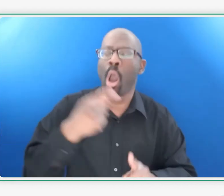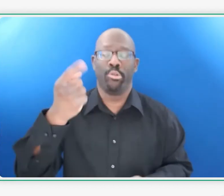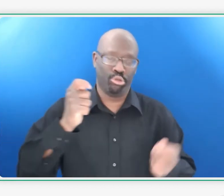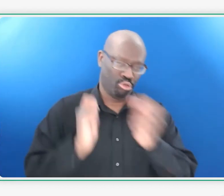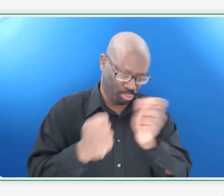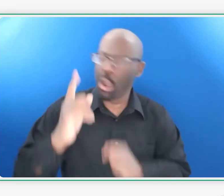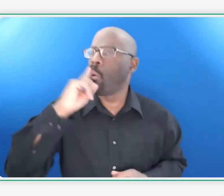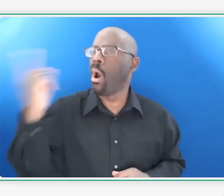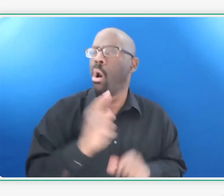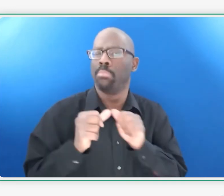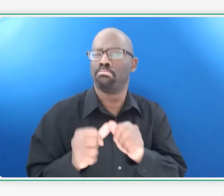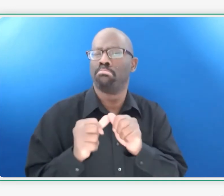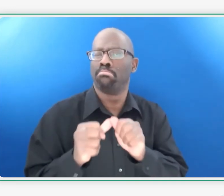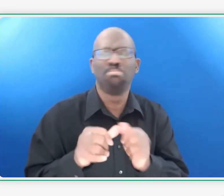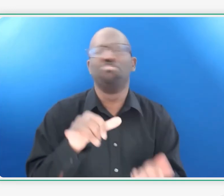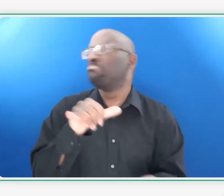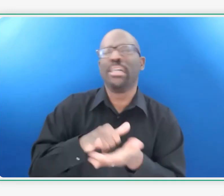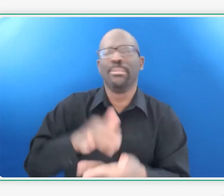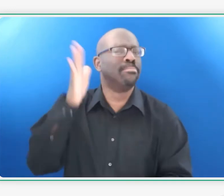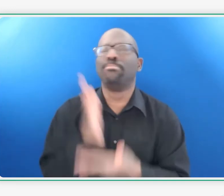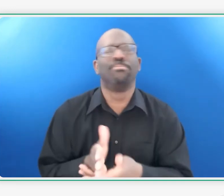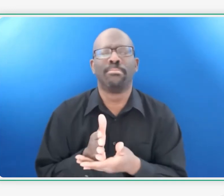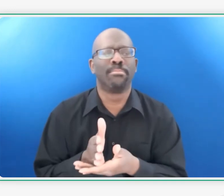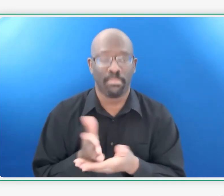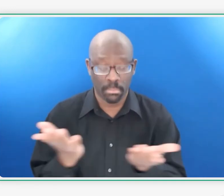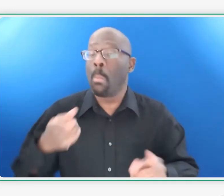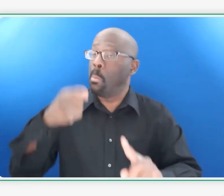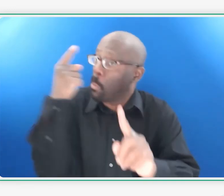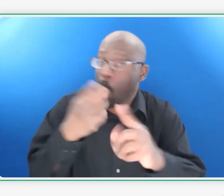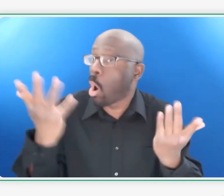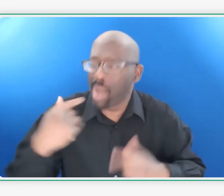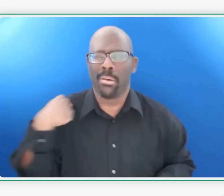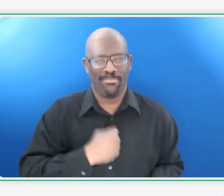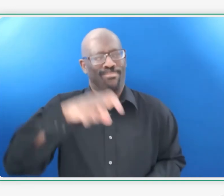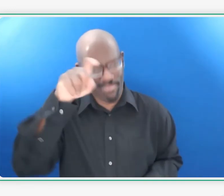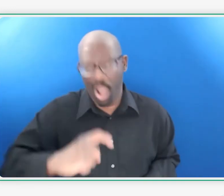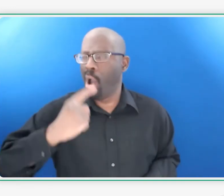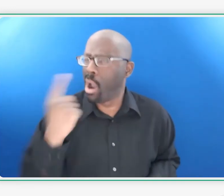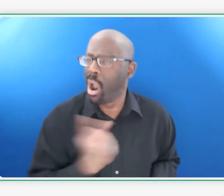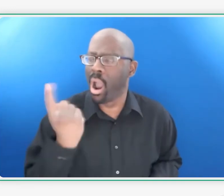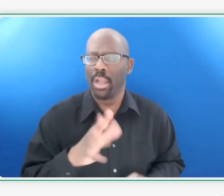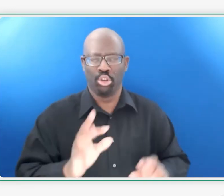now we've got video phones in our hands. And so change is always happening.